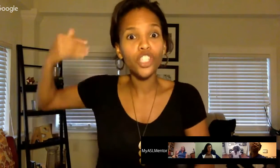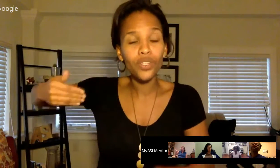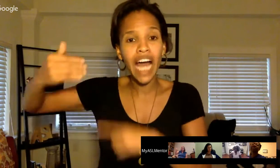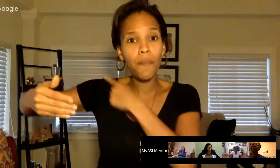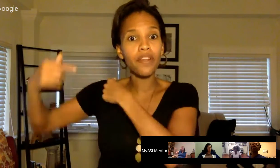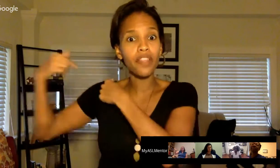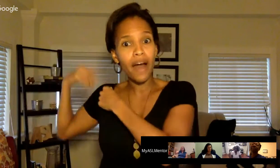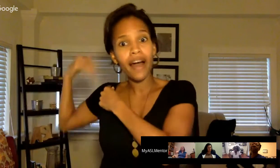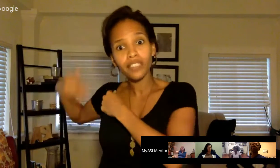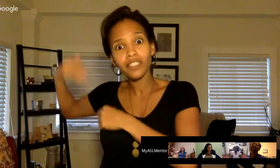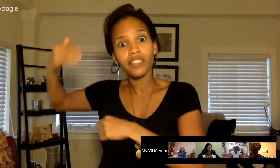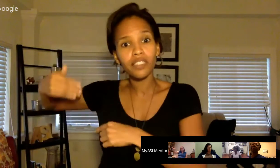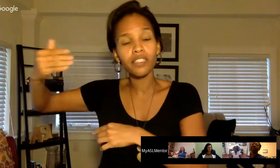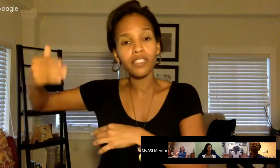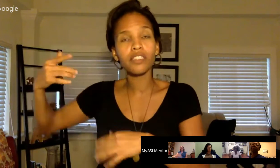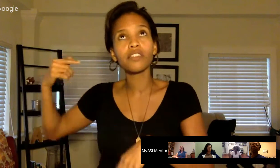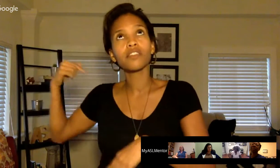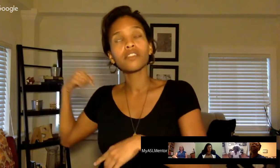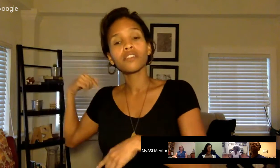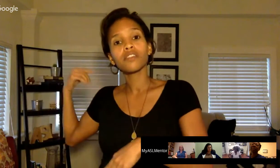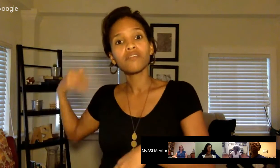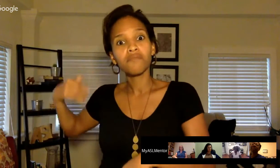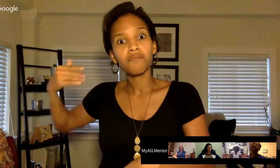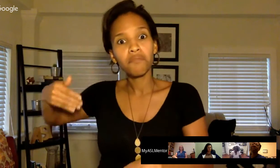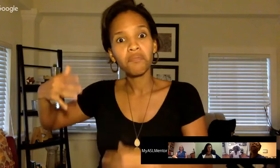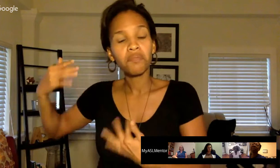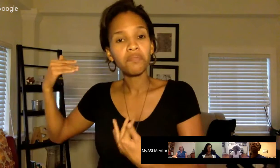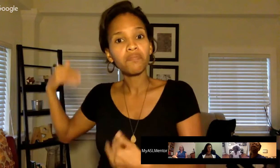happen to show it's happened in the past.